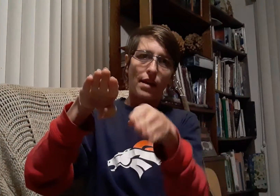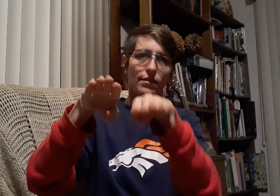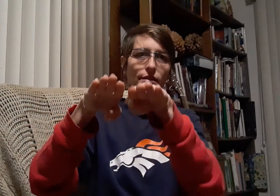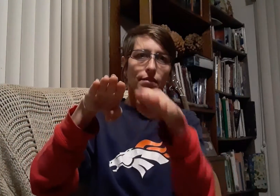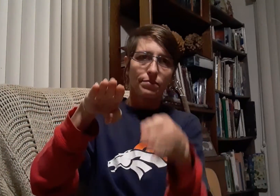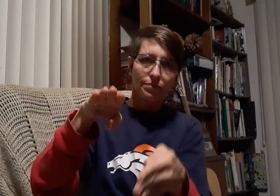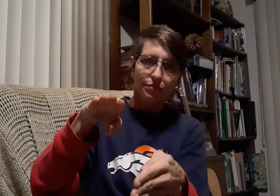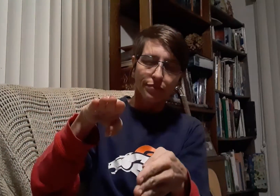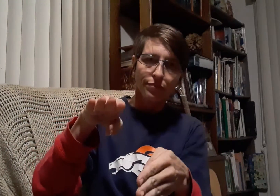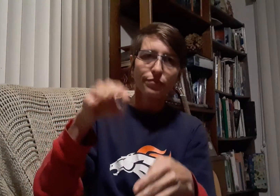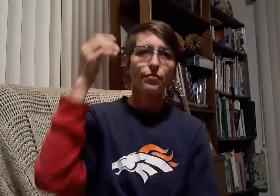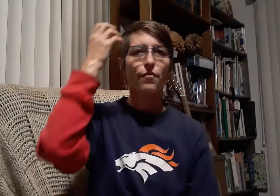bent.